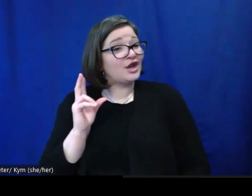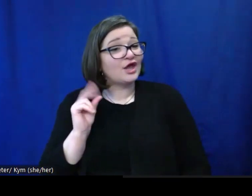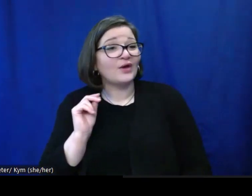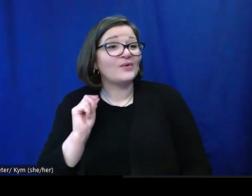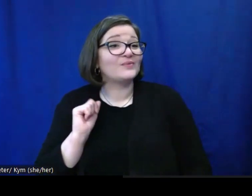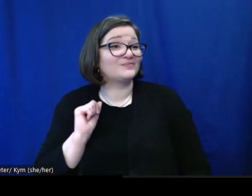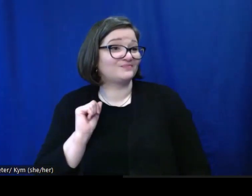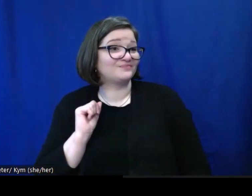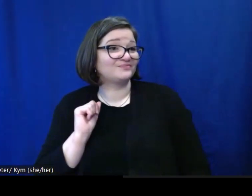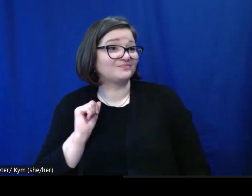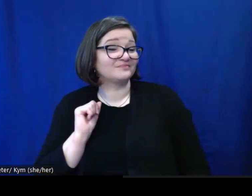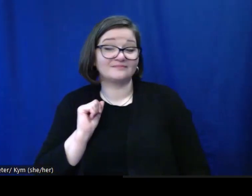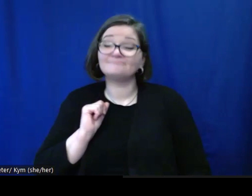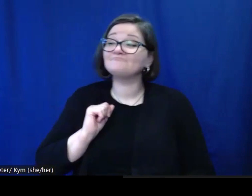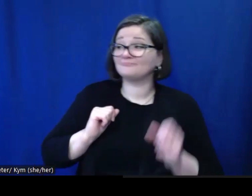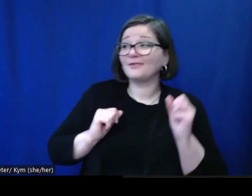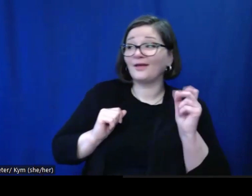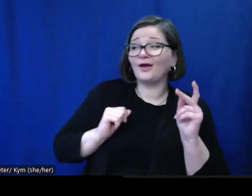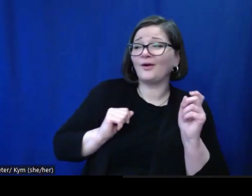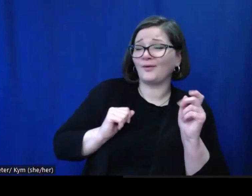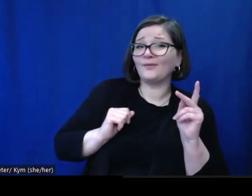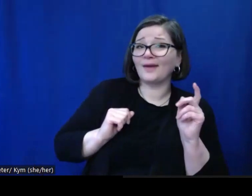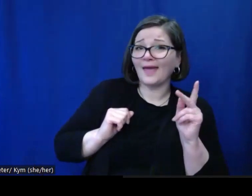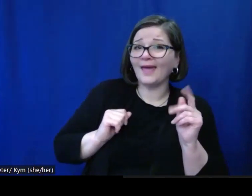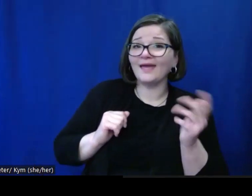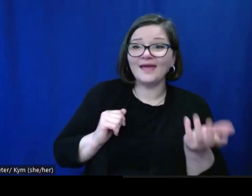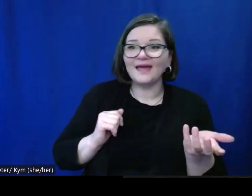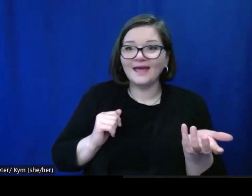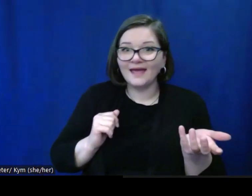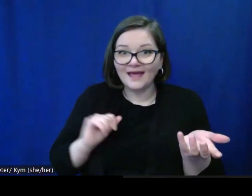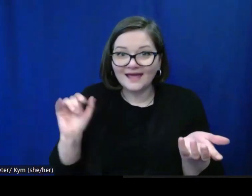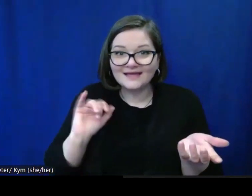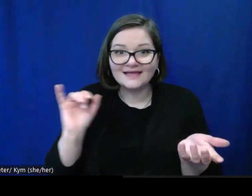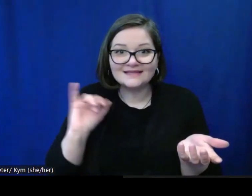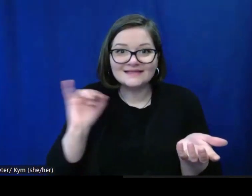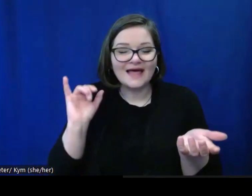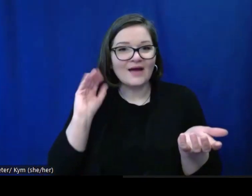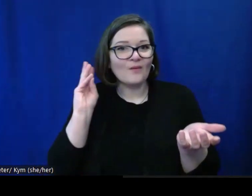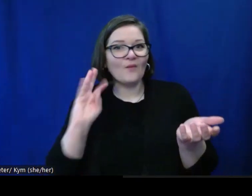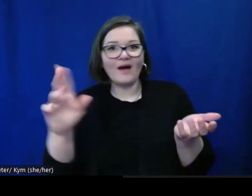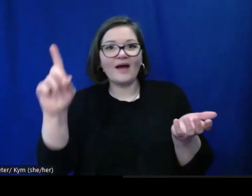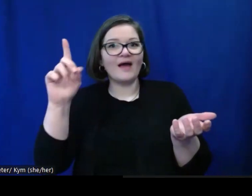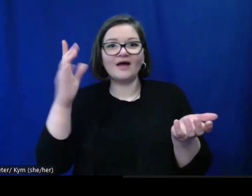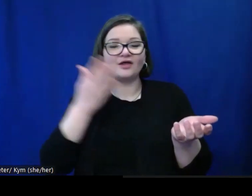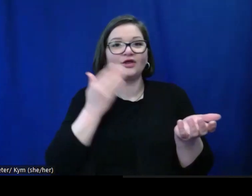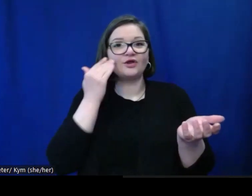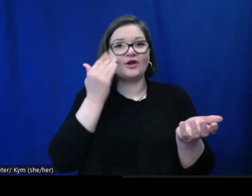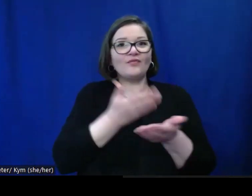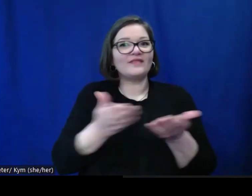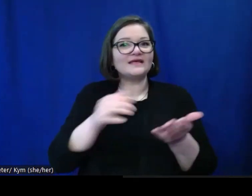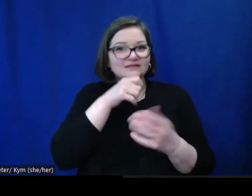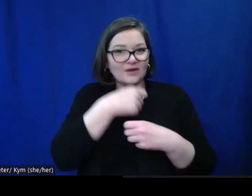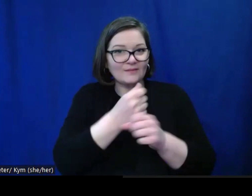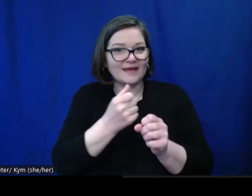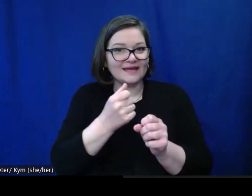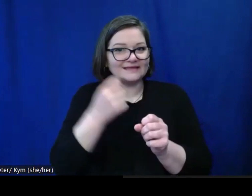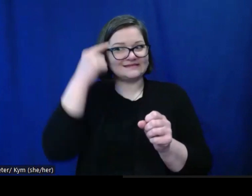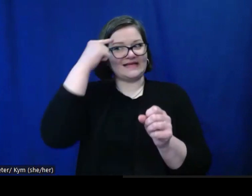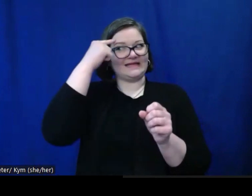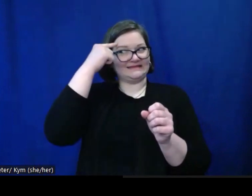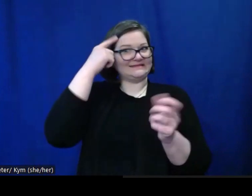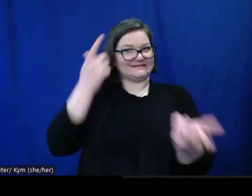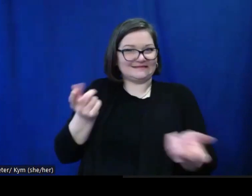said, okay. I mean, it's like crazy. Like, why would you like it doesn't like stuff doesn't even make sense in these terms. And